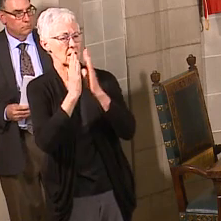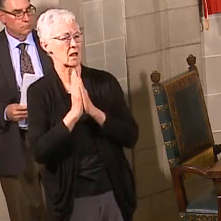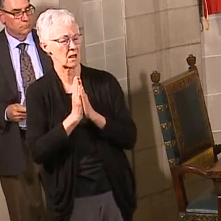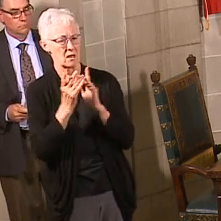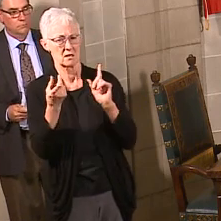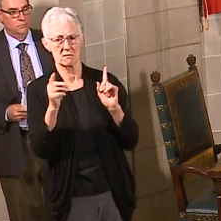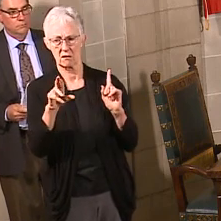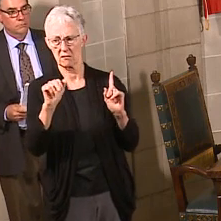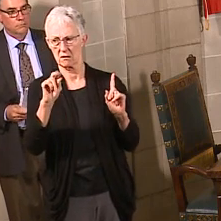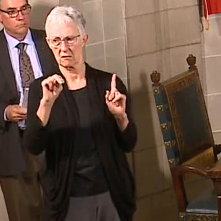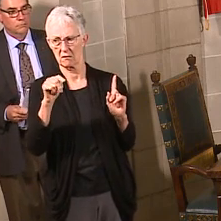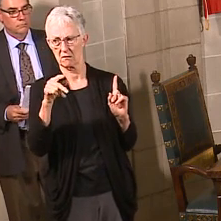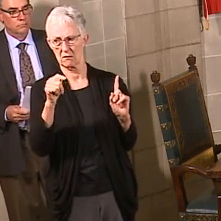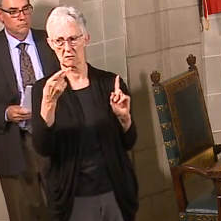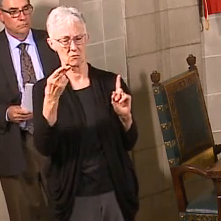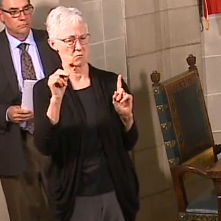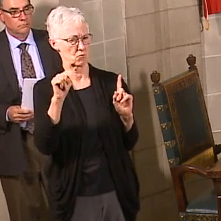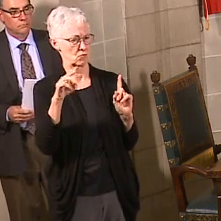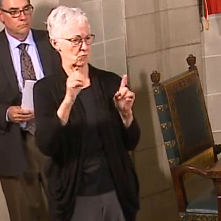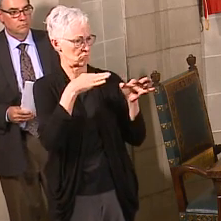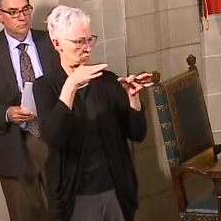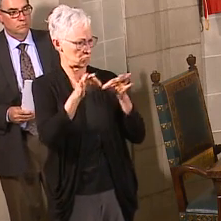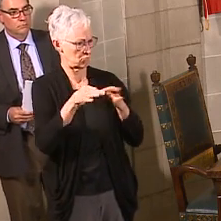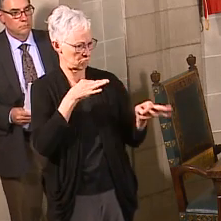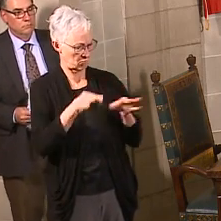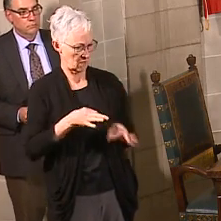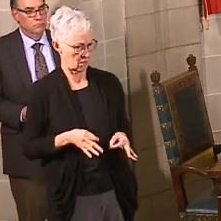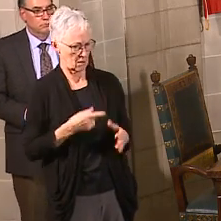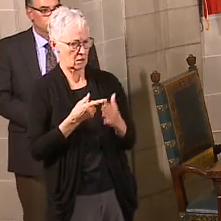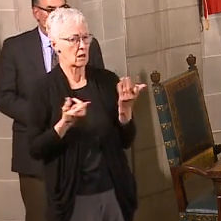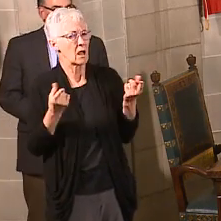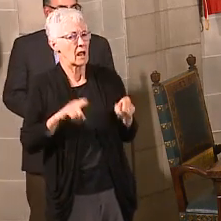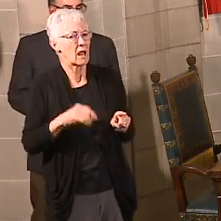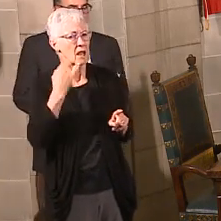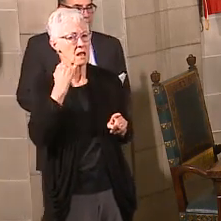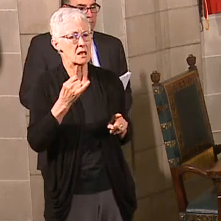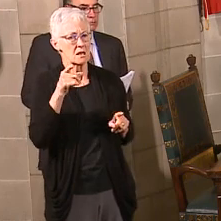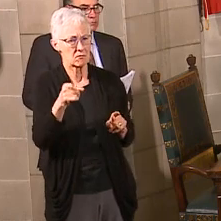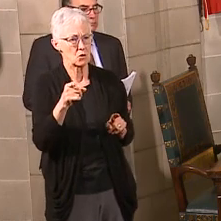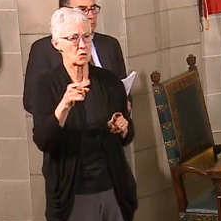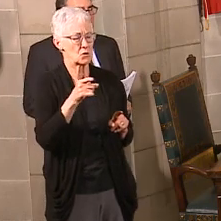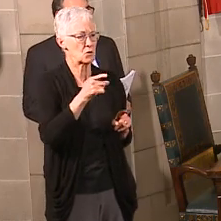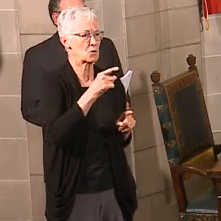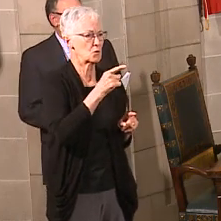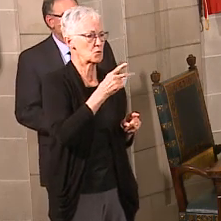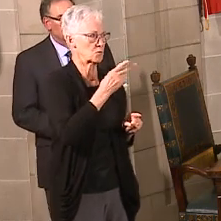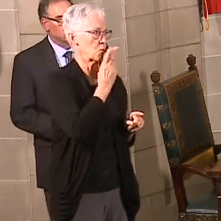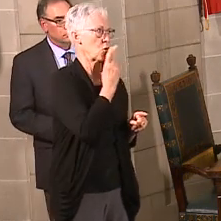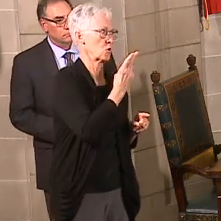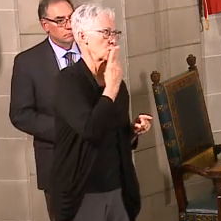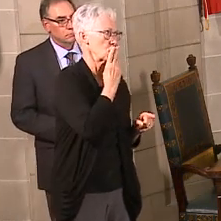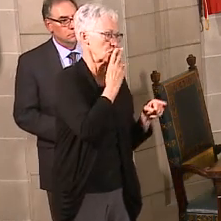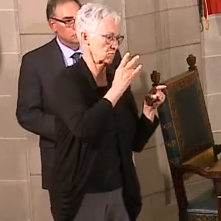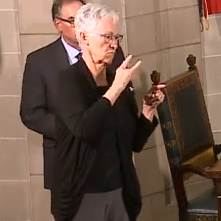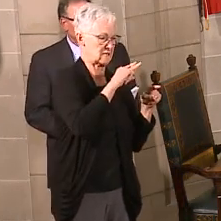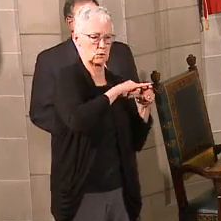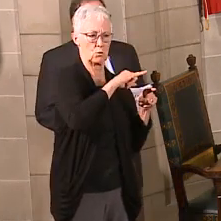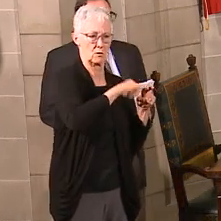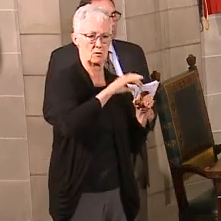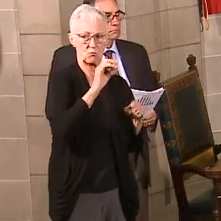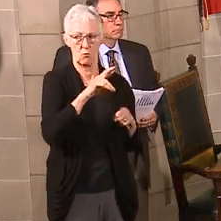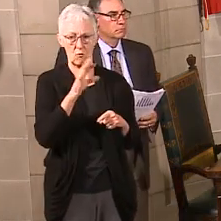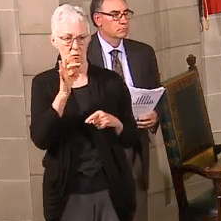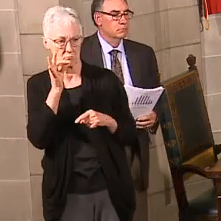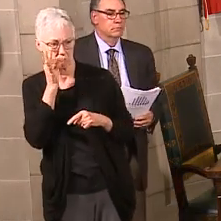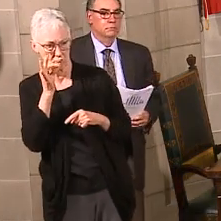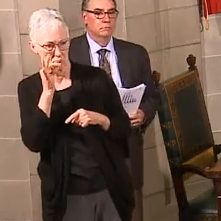the state's chief medical officer, to talk a little bit about what happens when you're smoking either tobacco or marijuana and why it